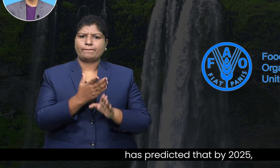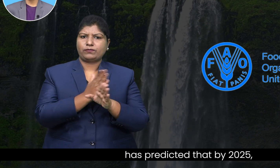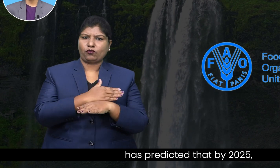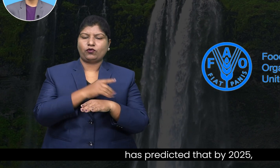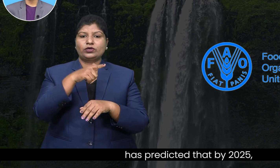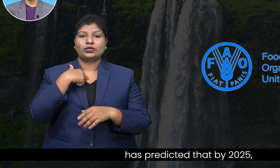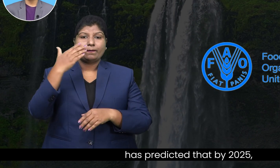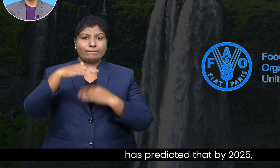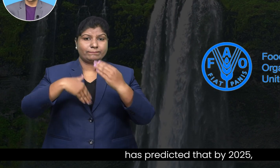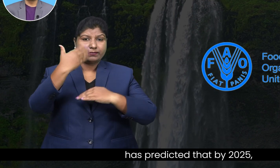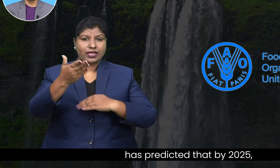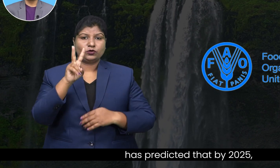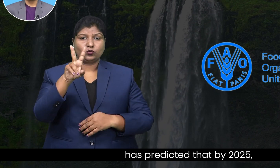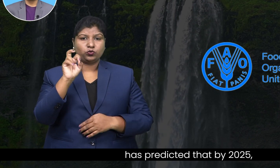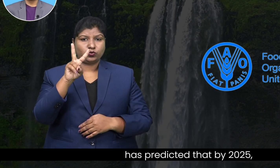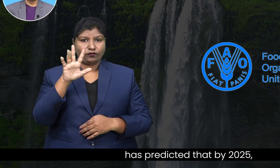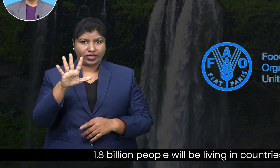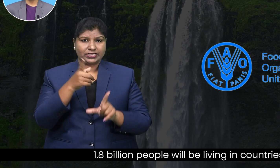by 2025,